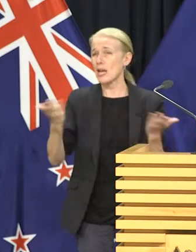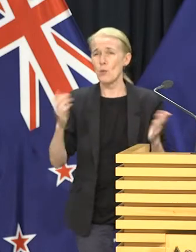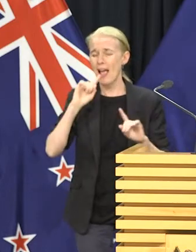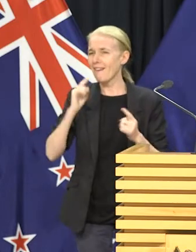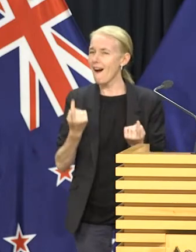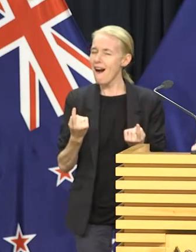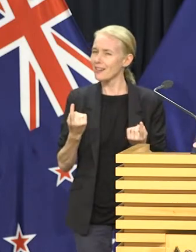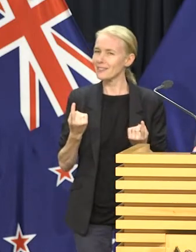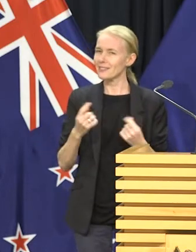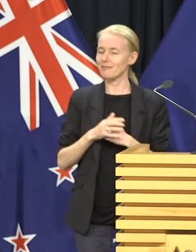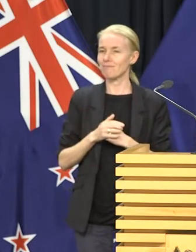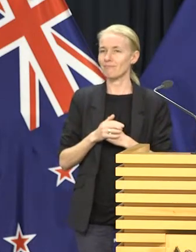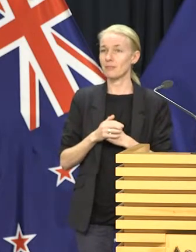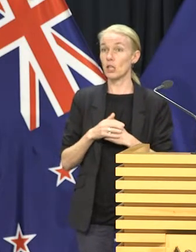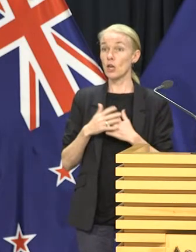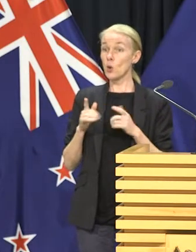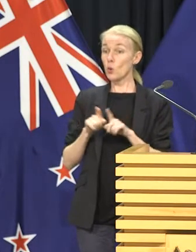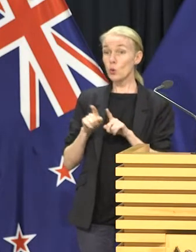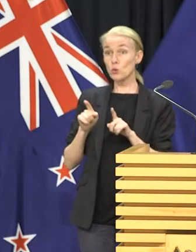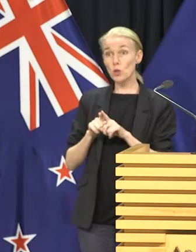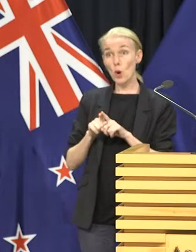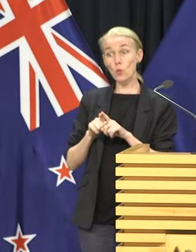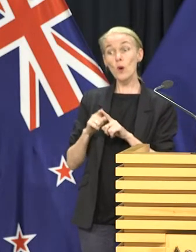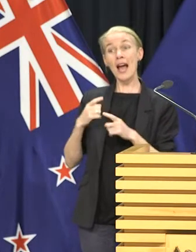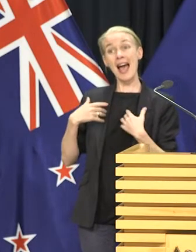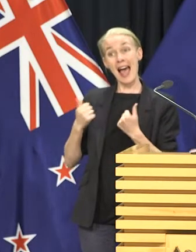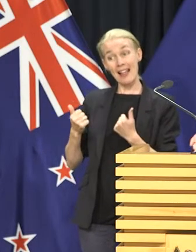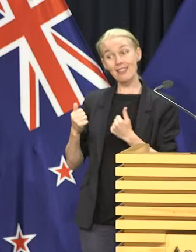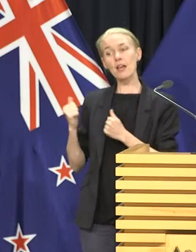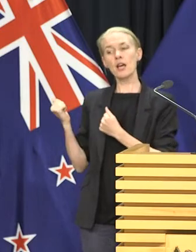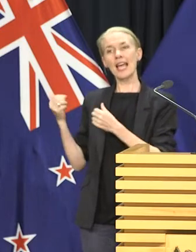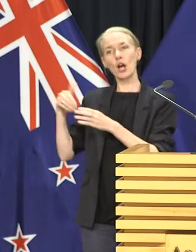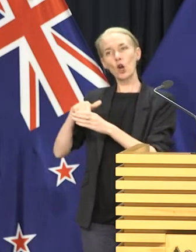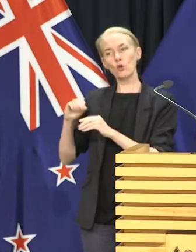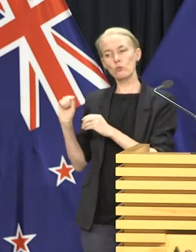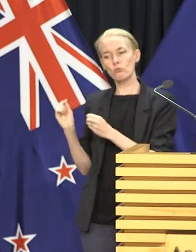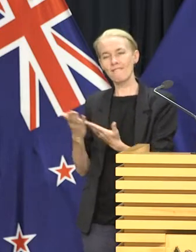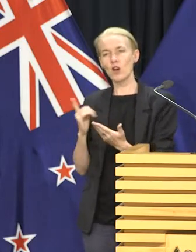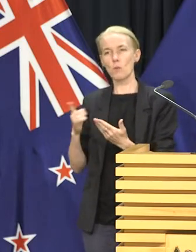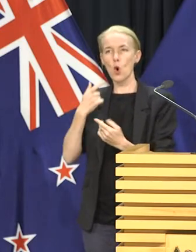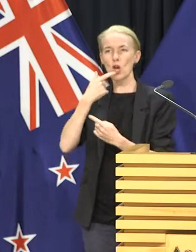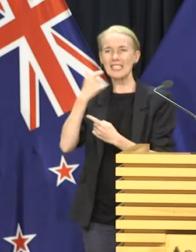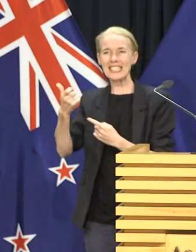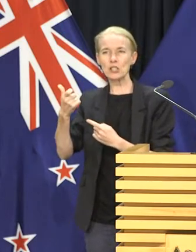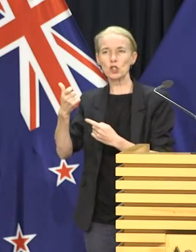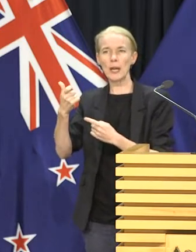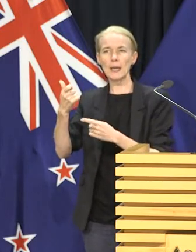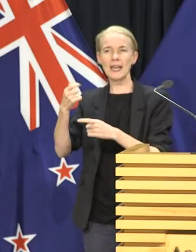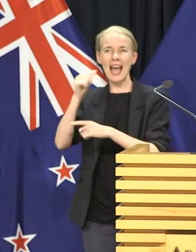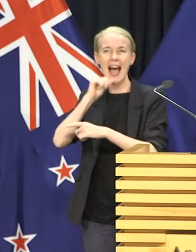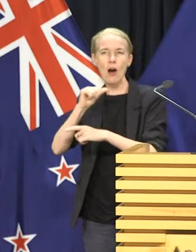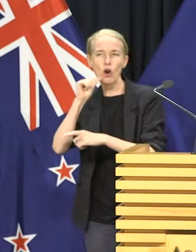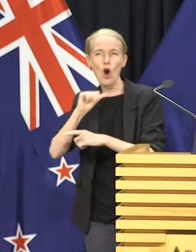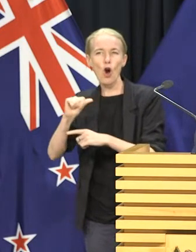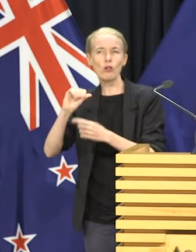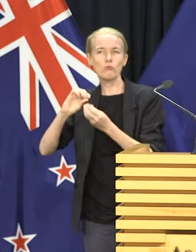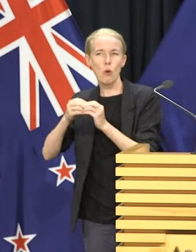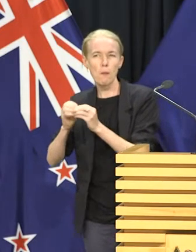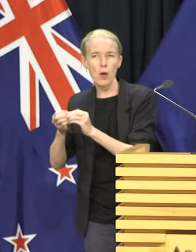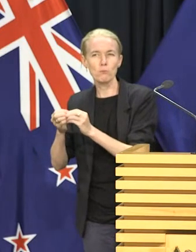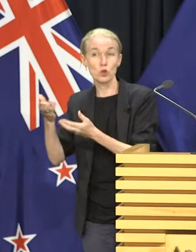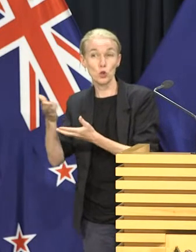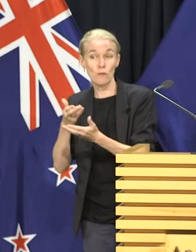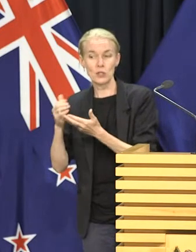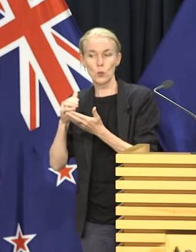ability to provide, for example, addiction services to support people who may have alcohol addiction. So do you have any comment on that, and do